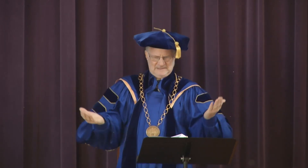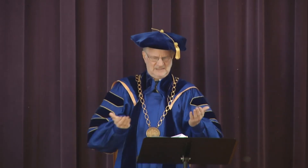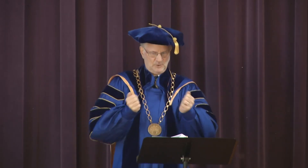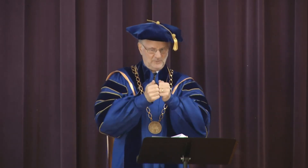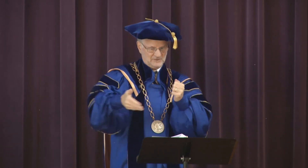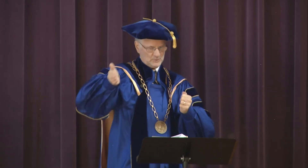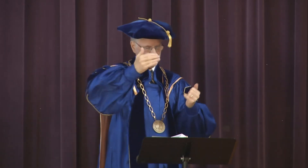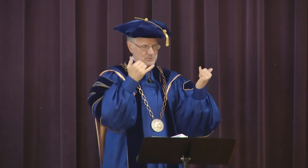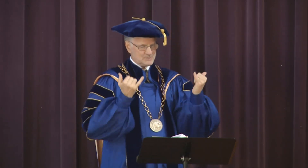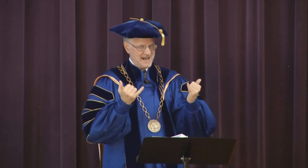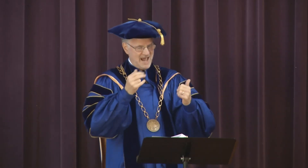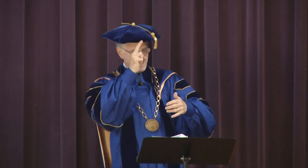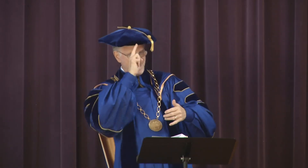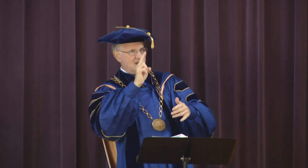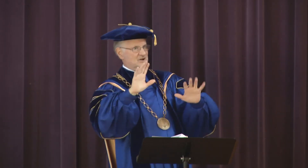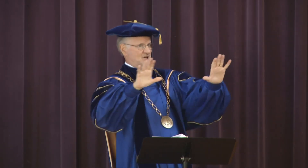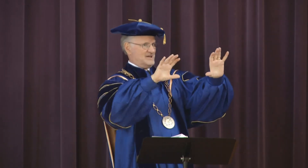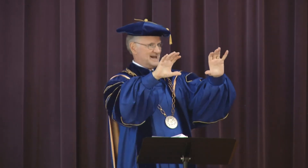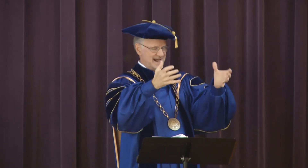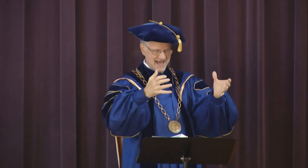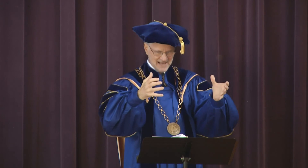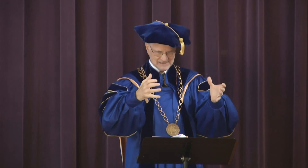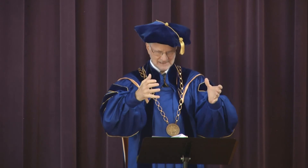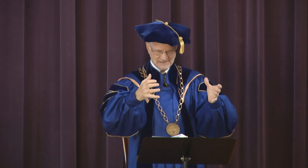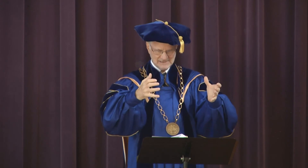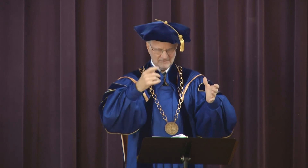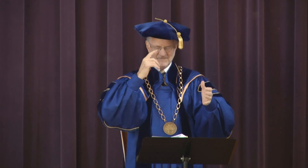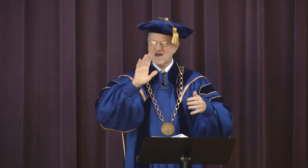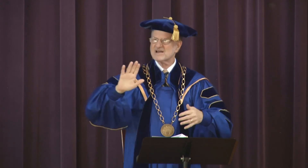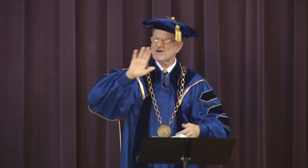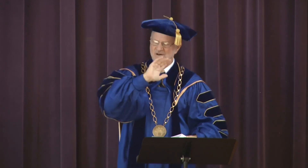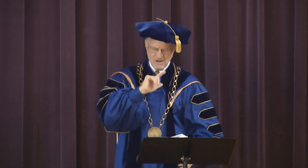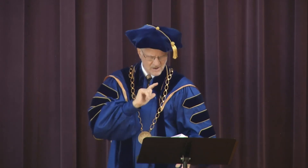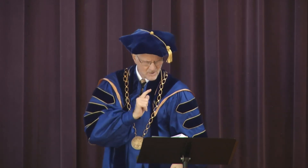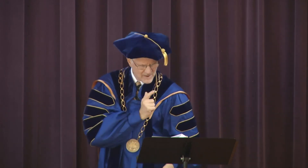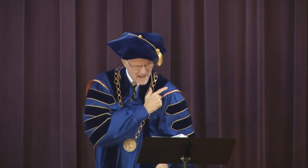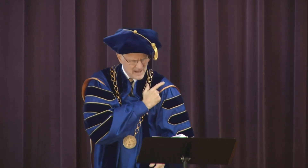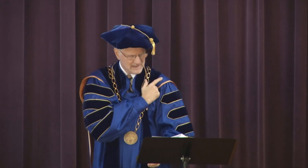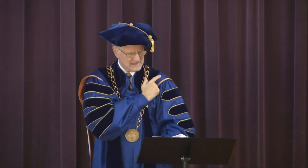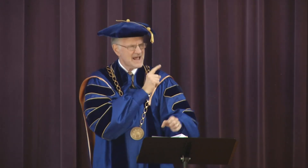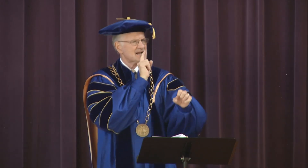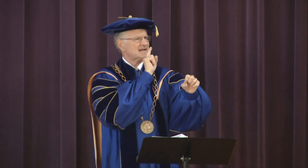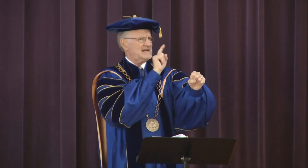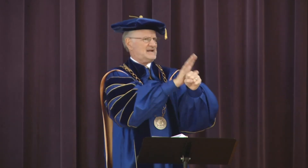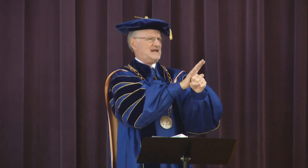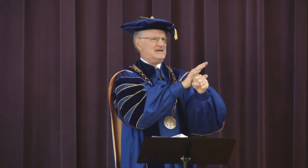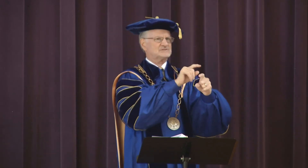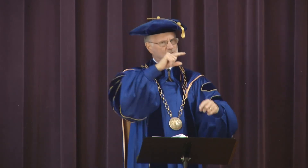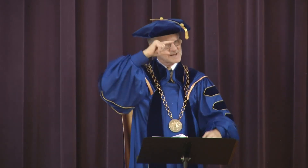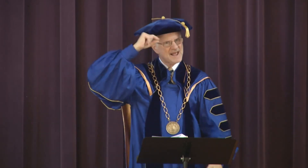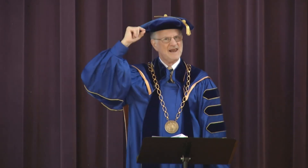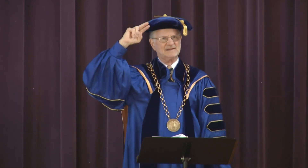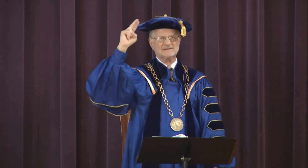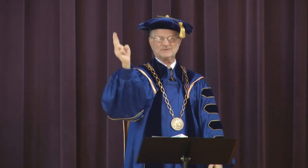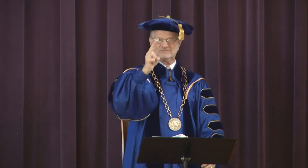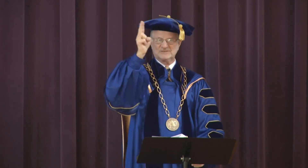I am more than pleased to be here with you today and honor your classes, honoring you for your